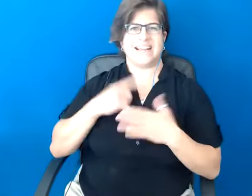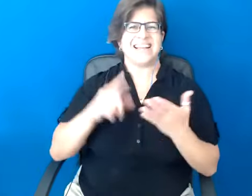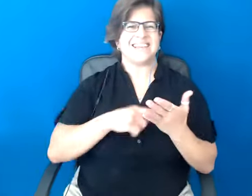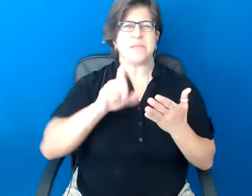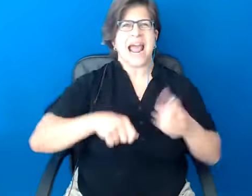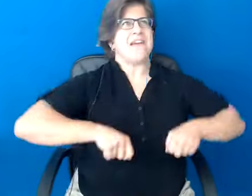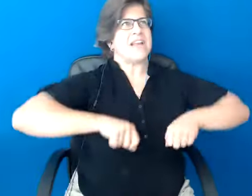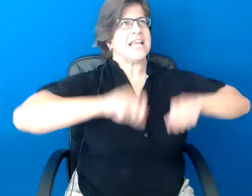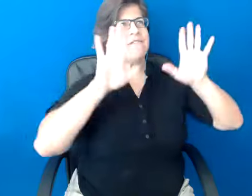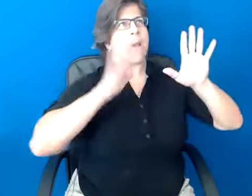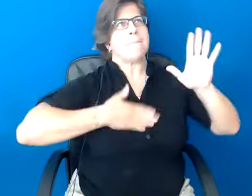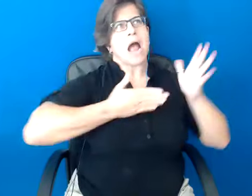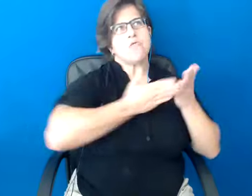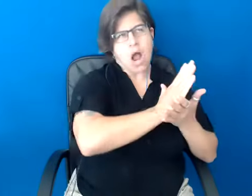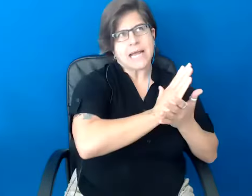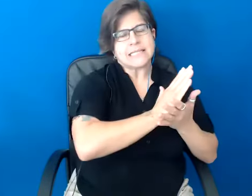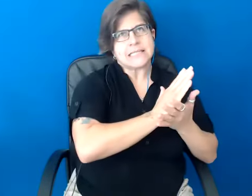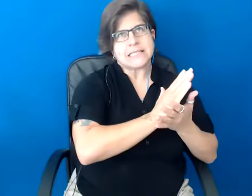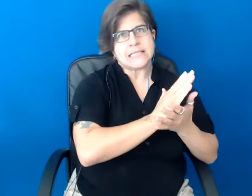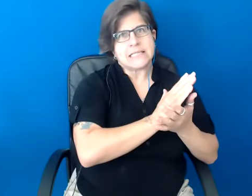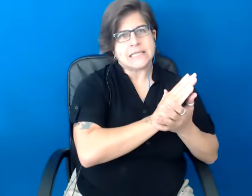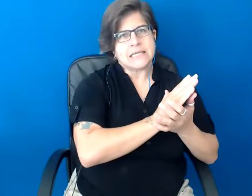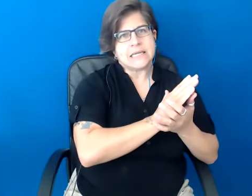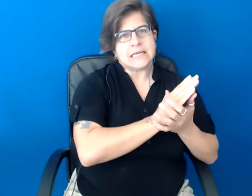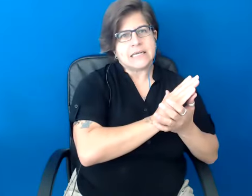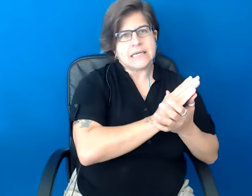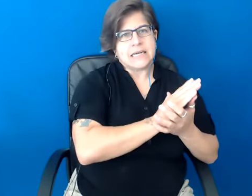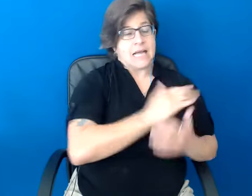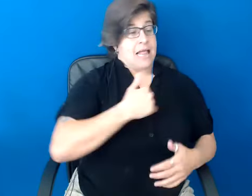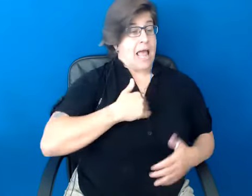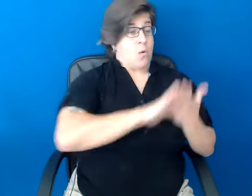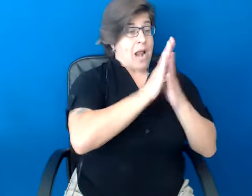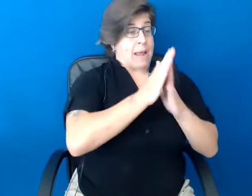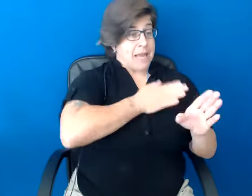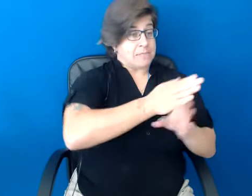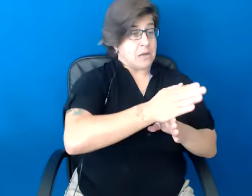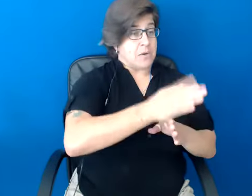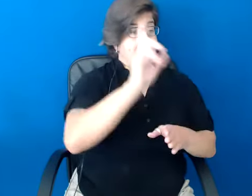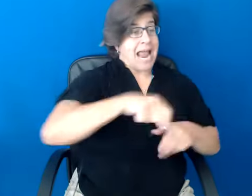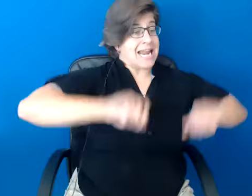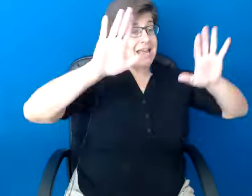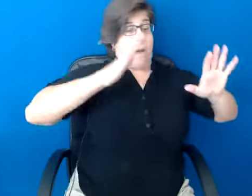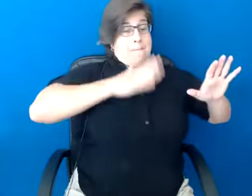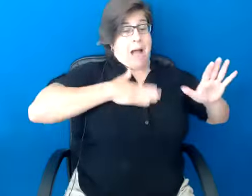these actions that you were telling me to do. And sometimes I have to sacrifice my rights.